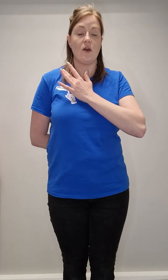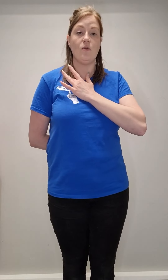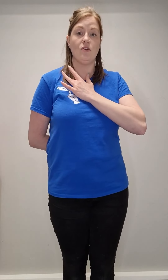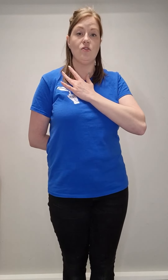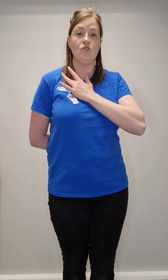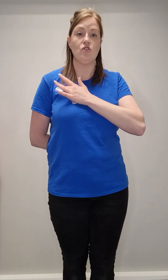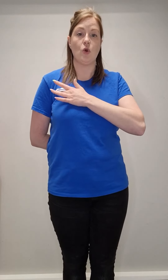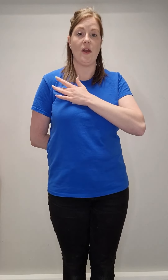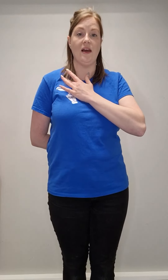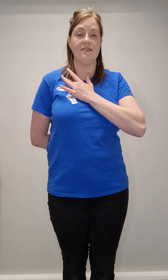So, toilet.